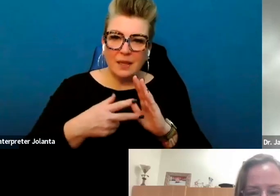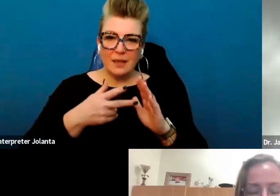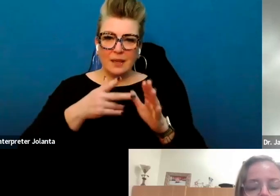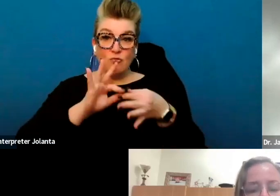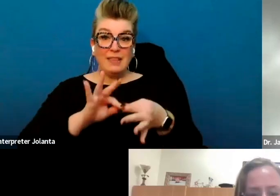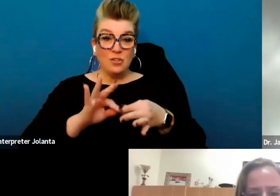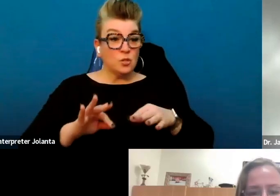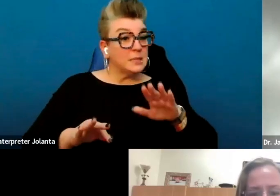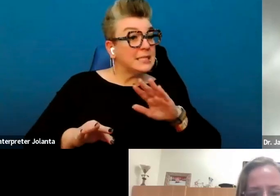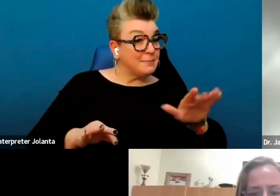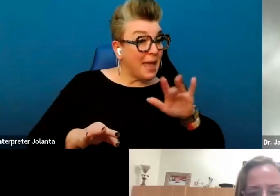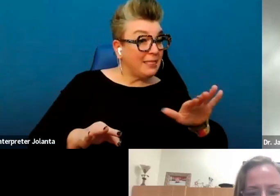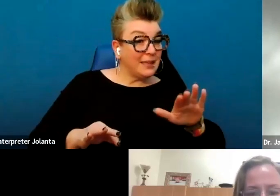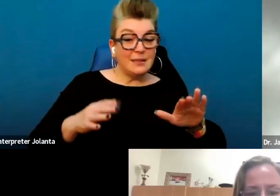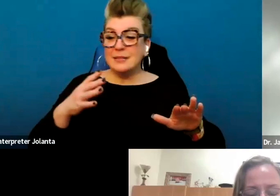between the spellings